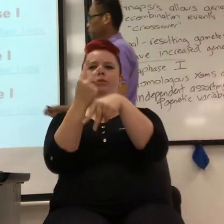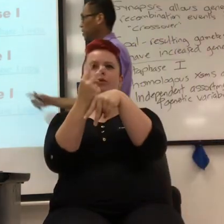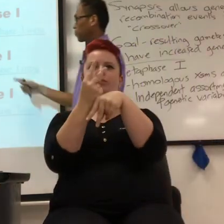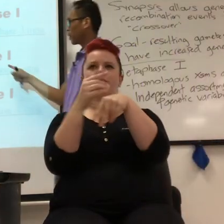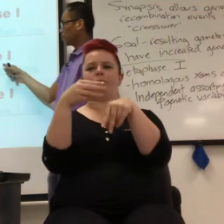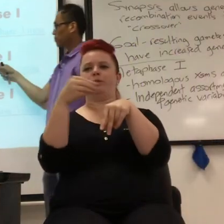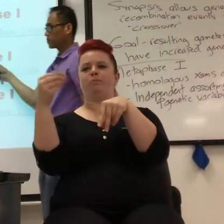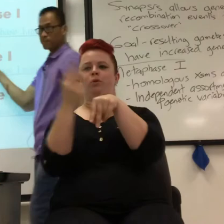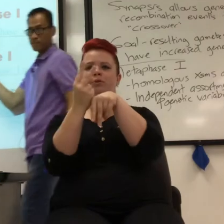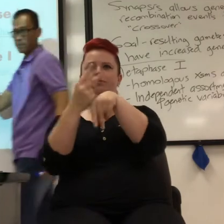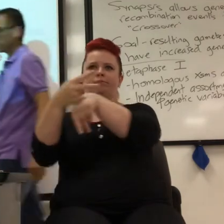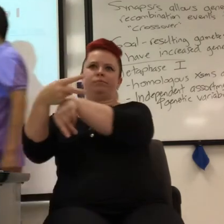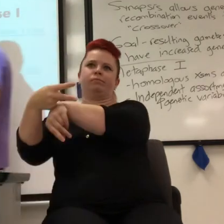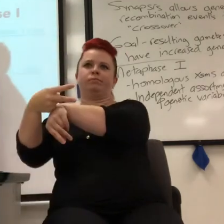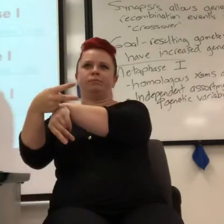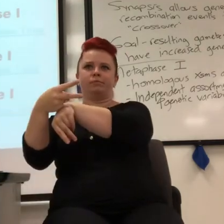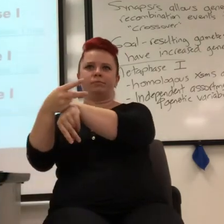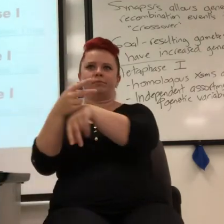When you separate them.